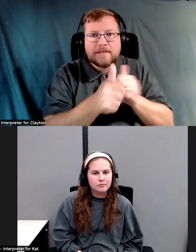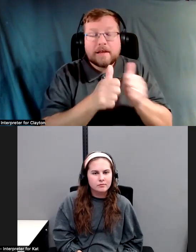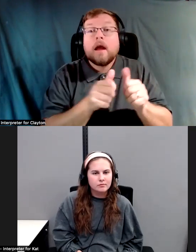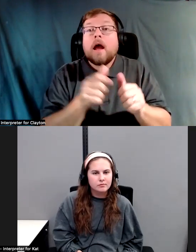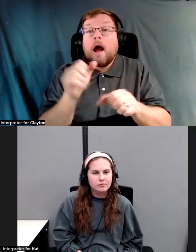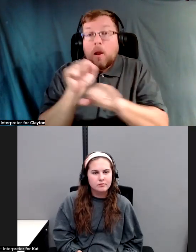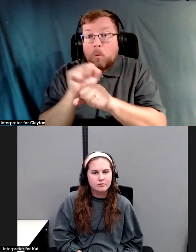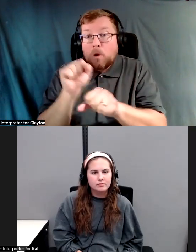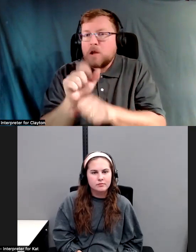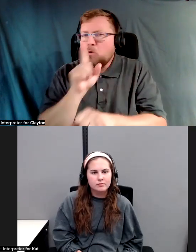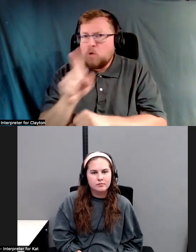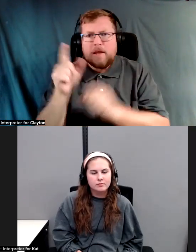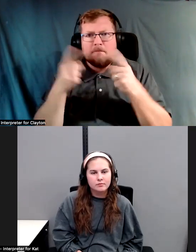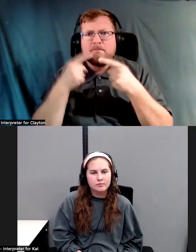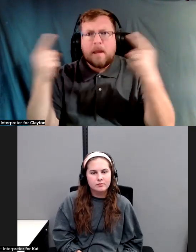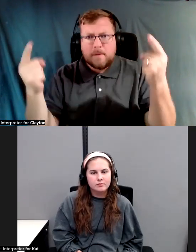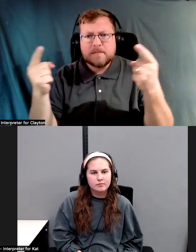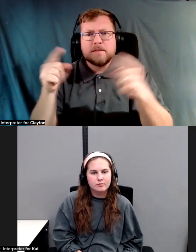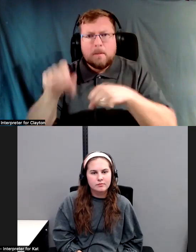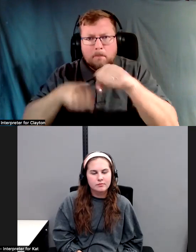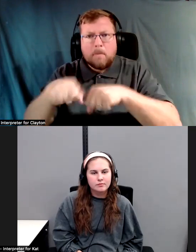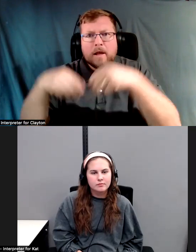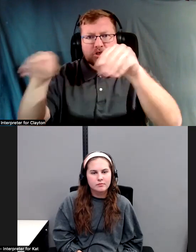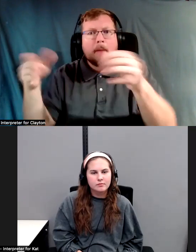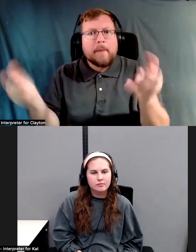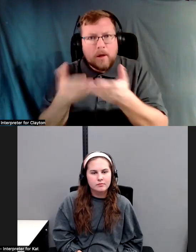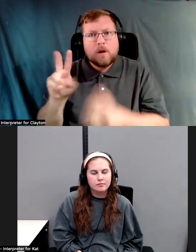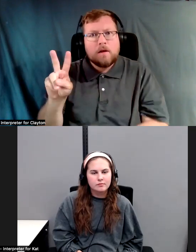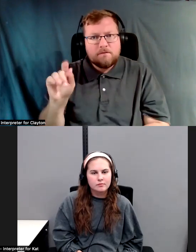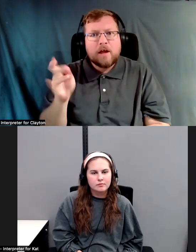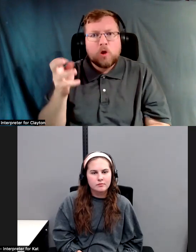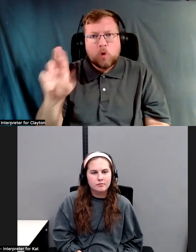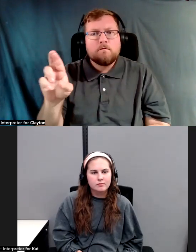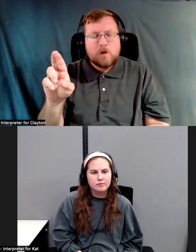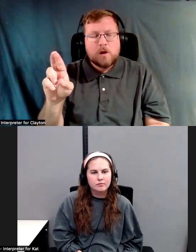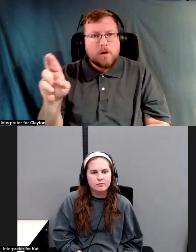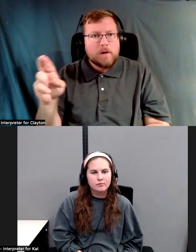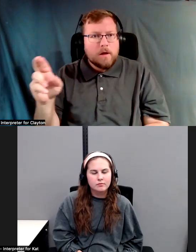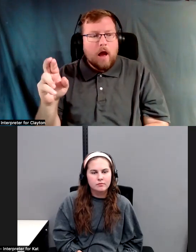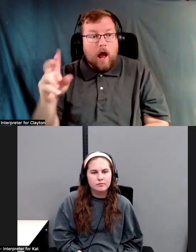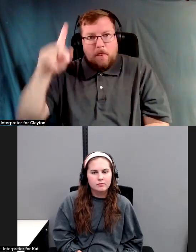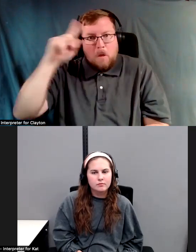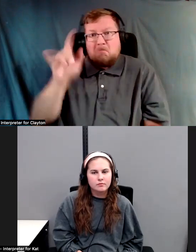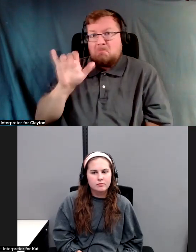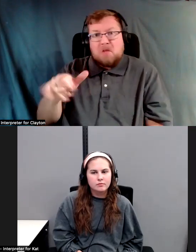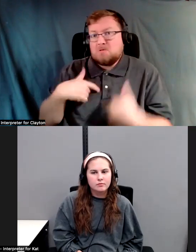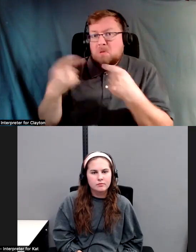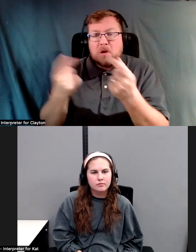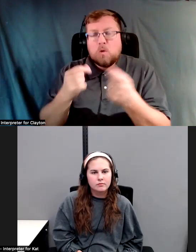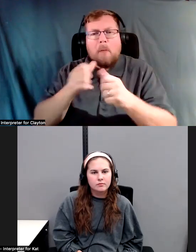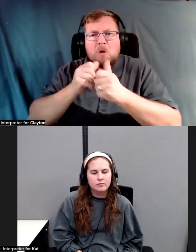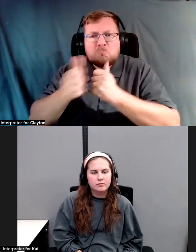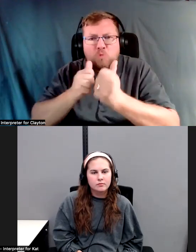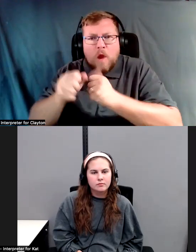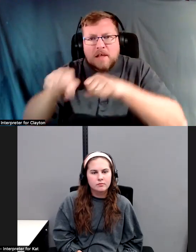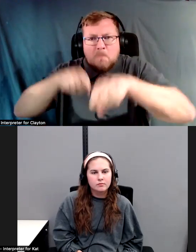in Vancouver, in Canada, and kind of thought that's what I was going to do for my life, and race bikes. And then